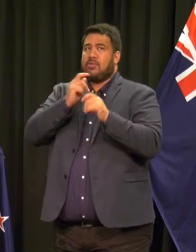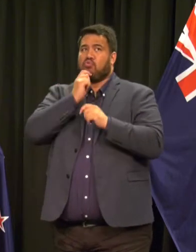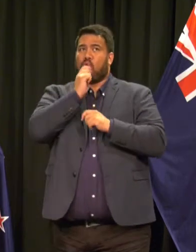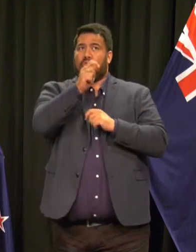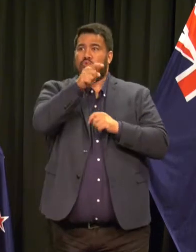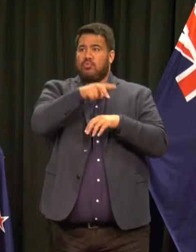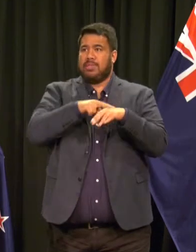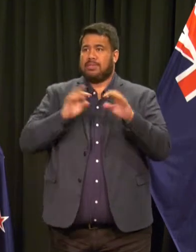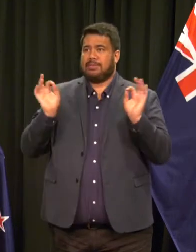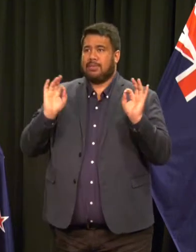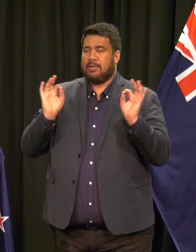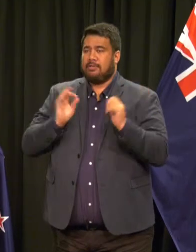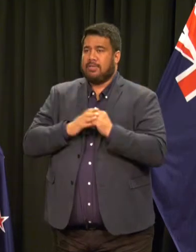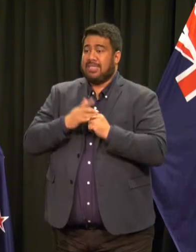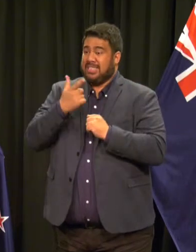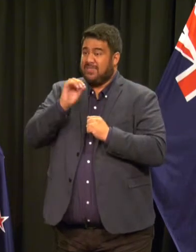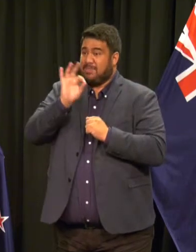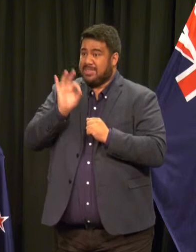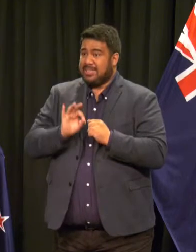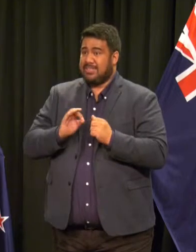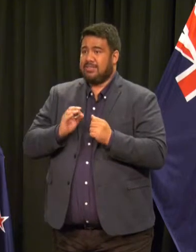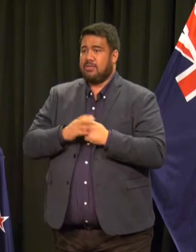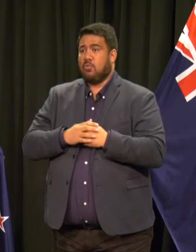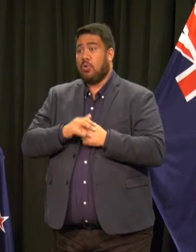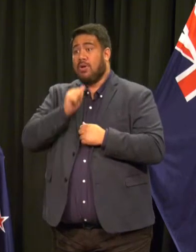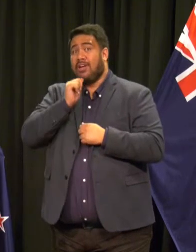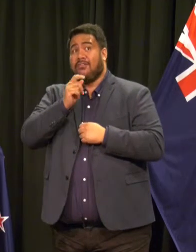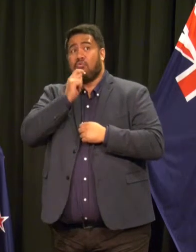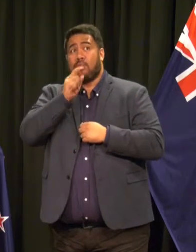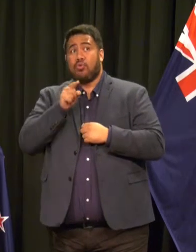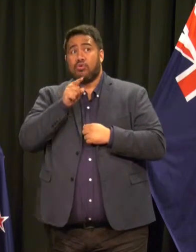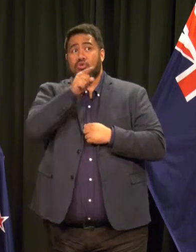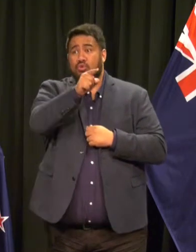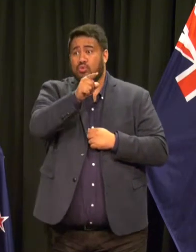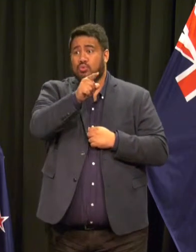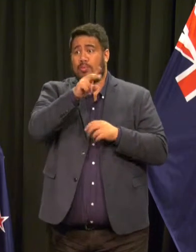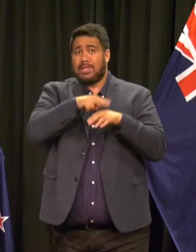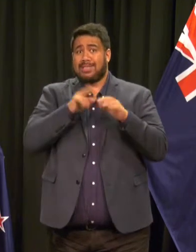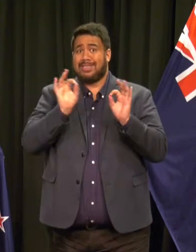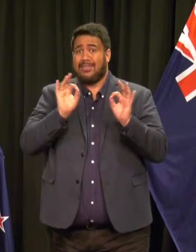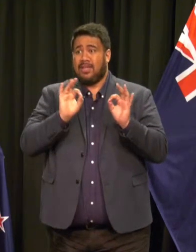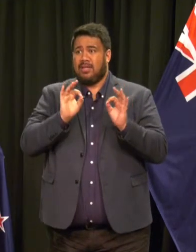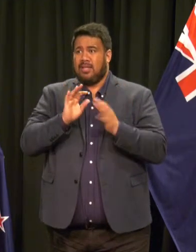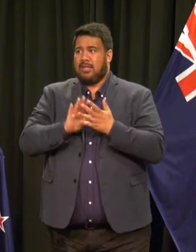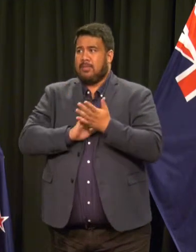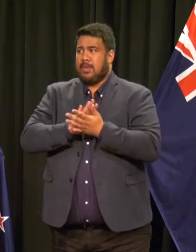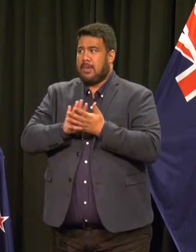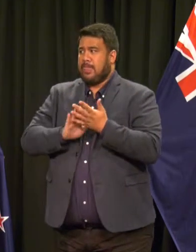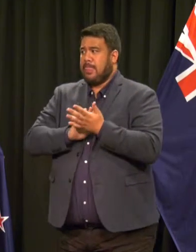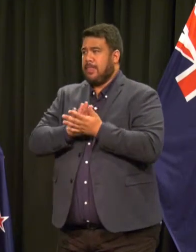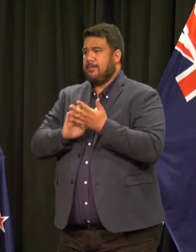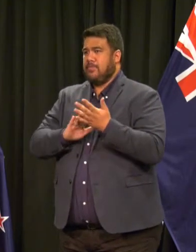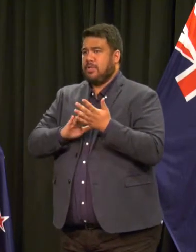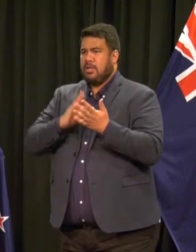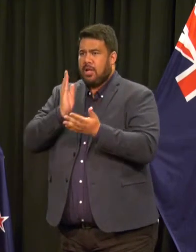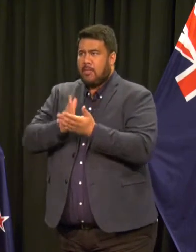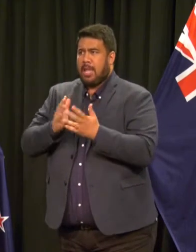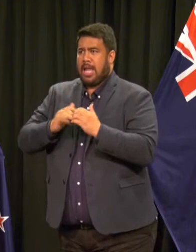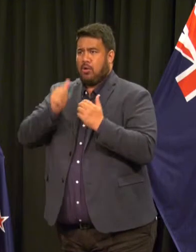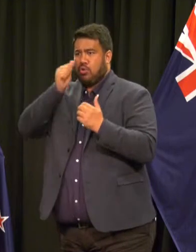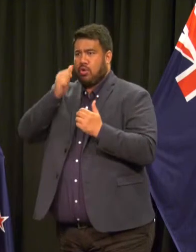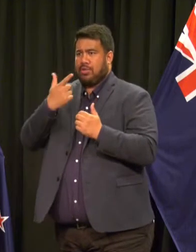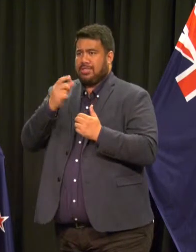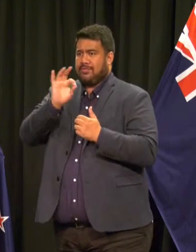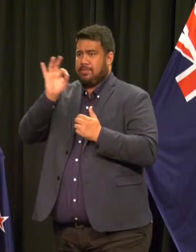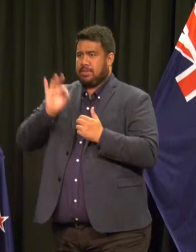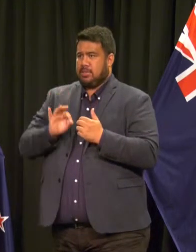Well, if it went unreported, how can you exactly, with accuracy, know it was 70%? Did you